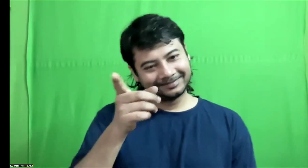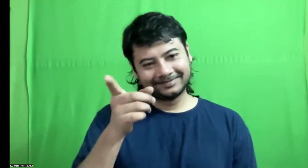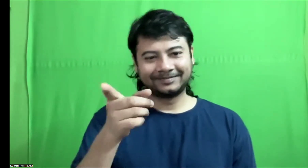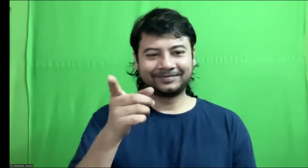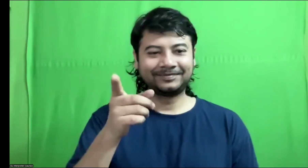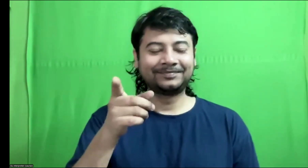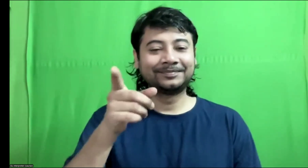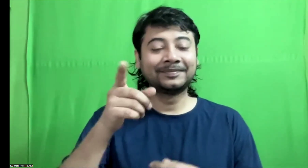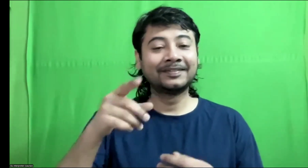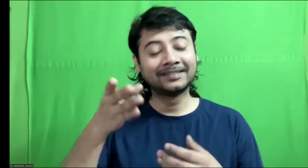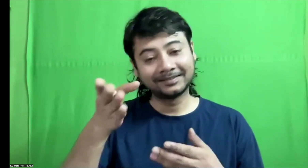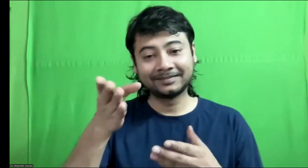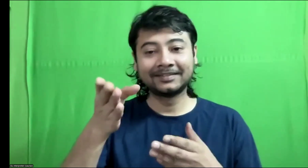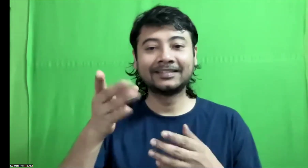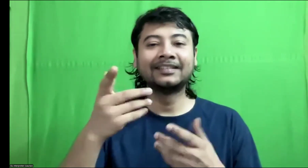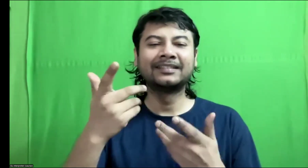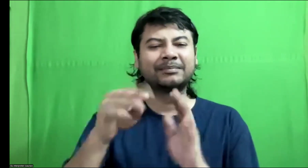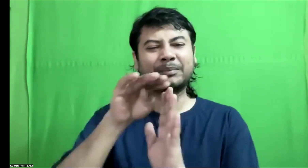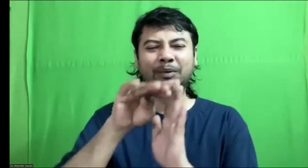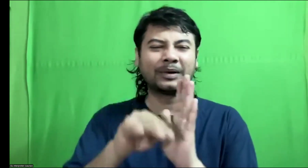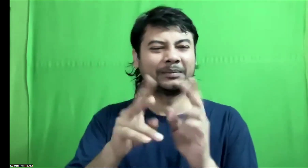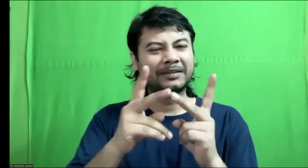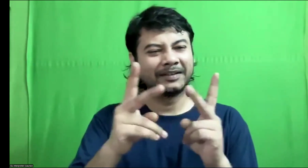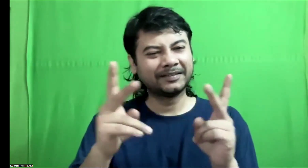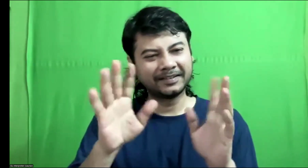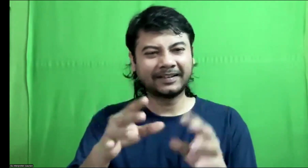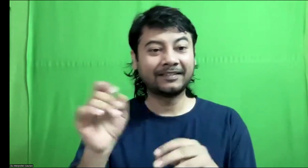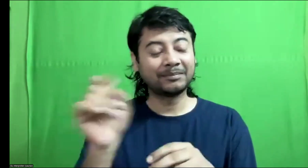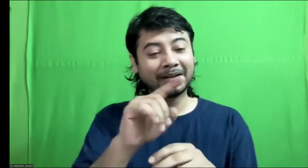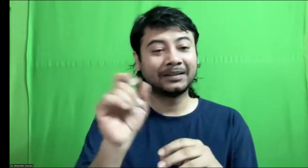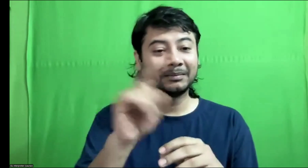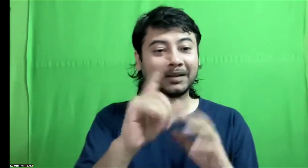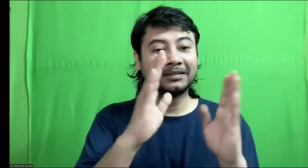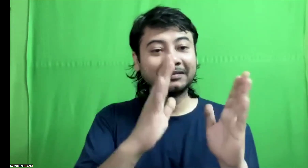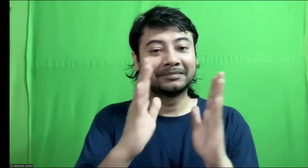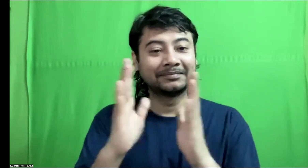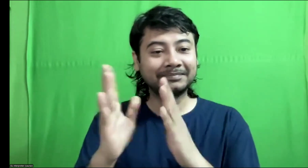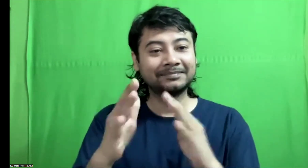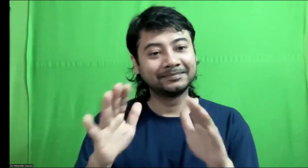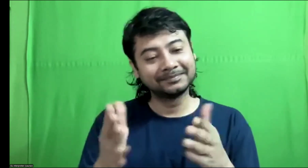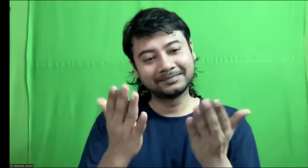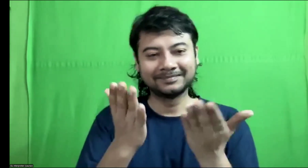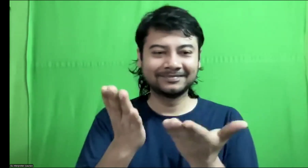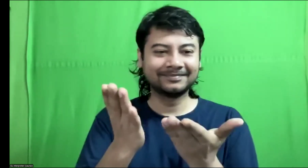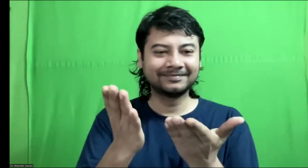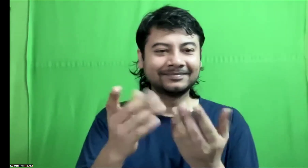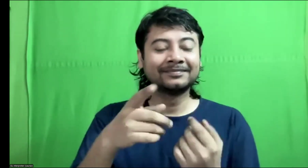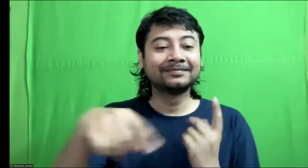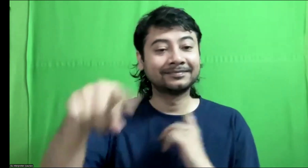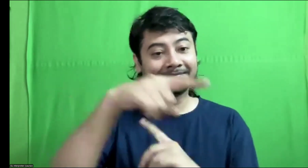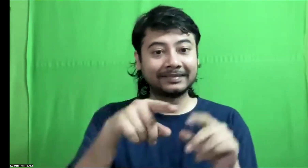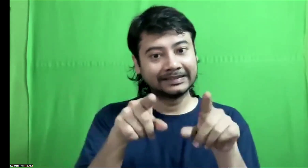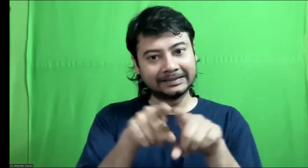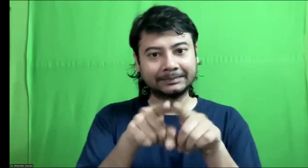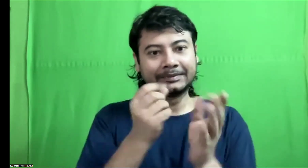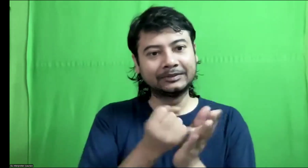organize a lot of programs. And so if you are in touch with any devotees, you can do that. You can go to temple and support them